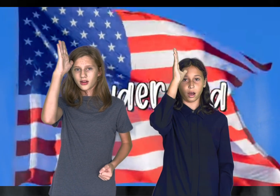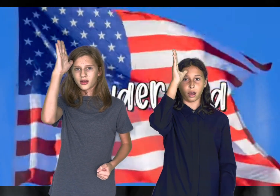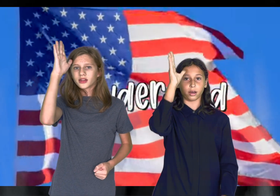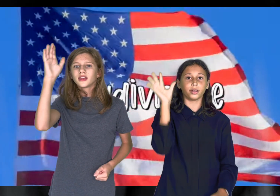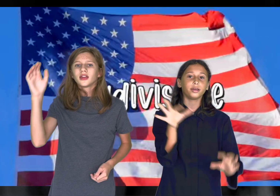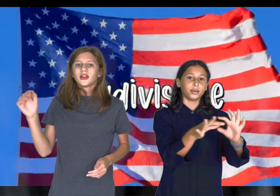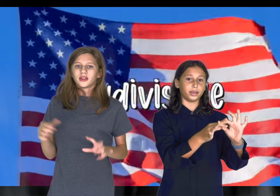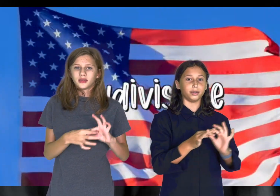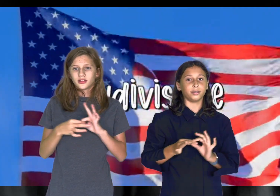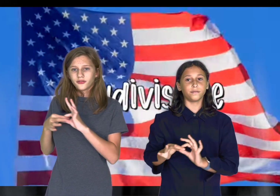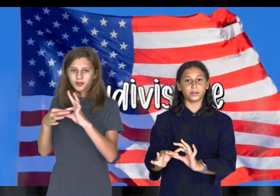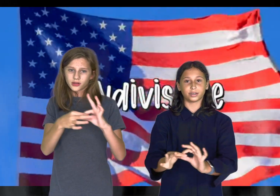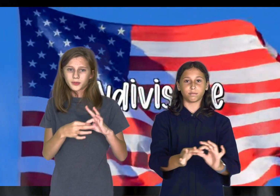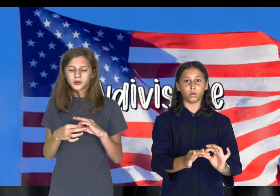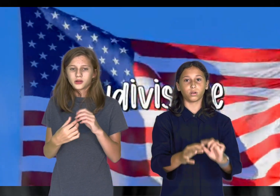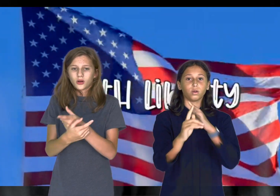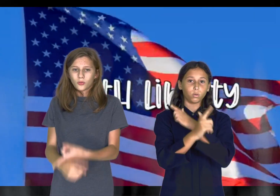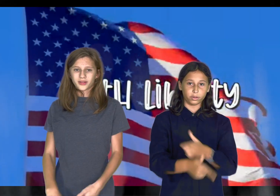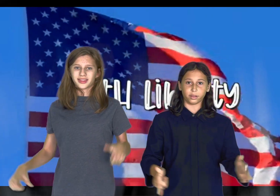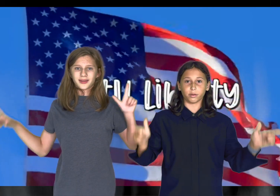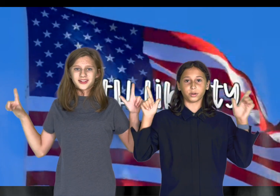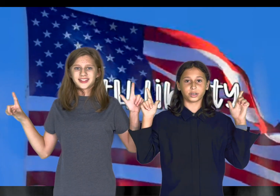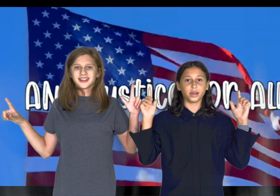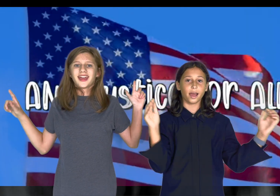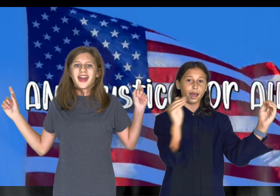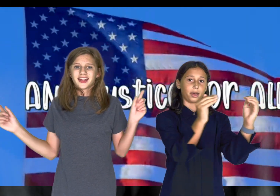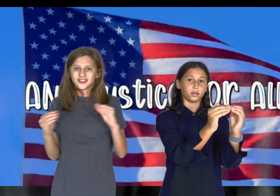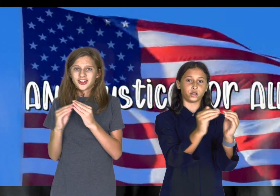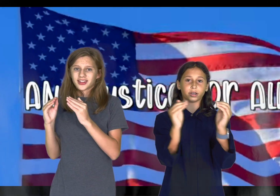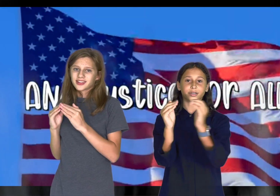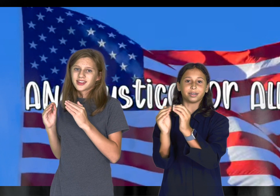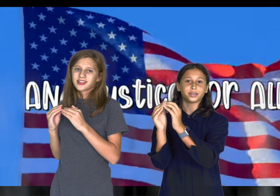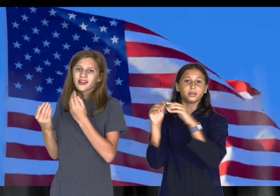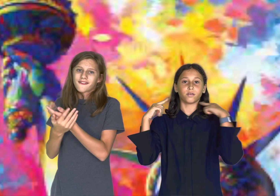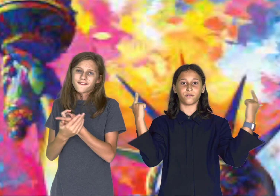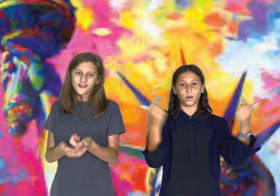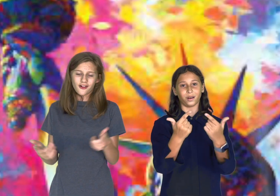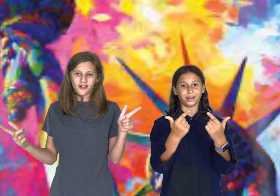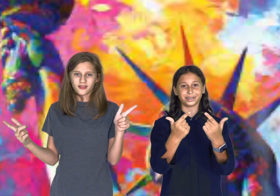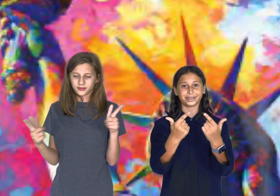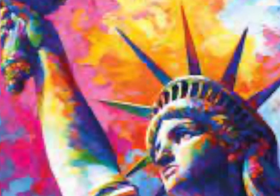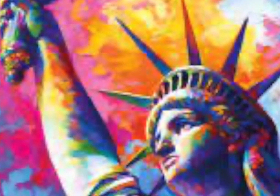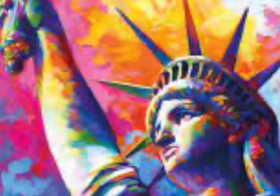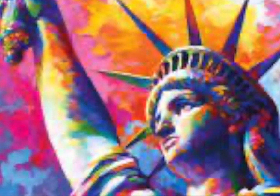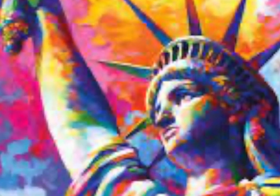God, indivisible, with liberty and justice for all.